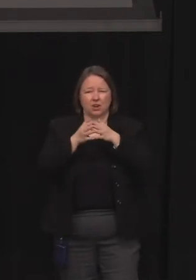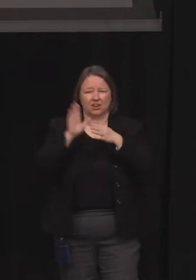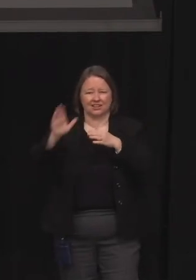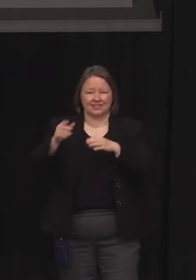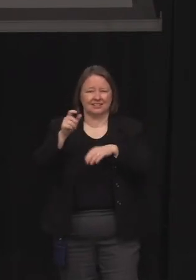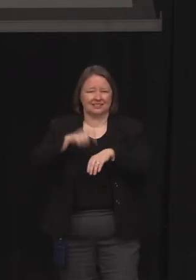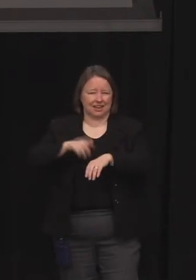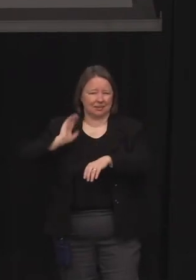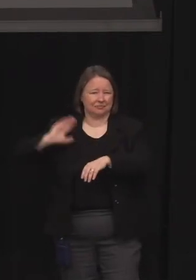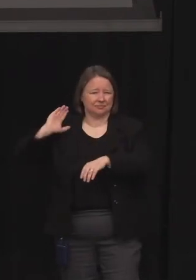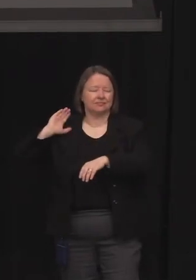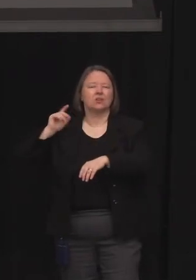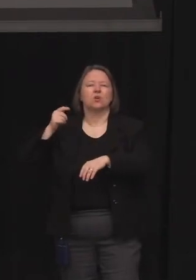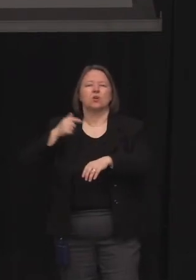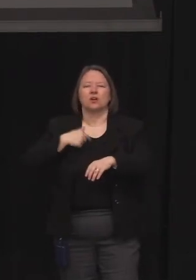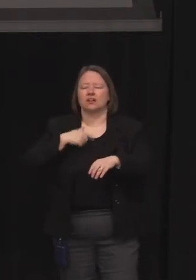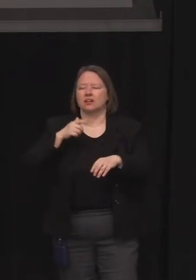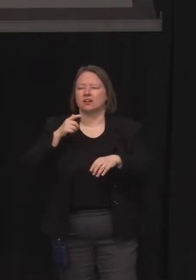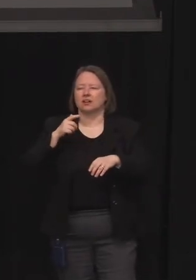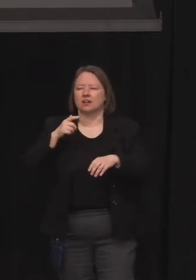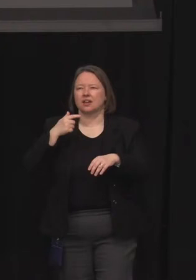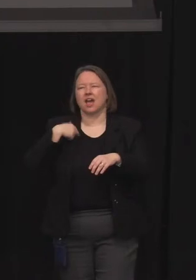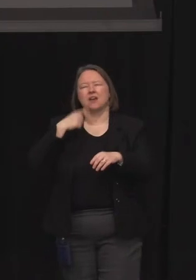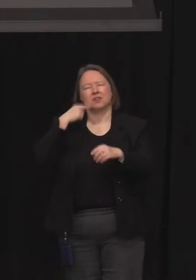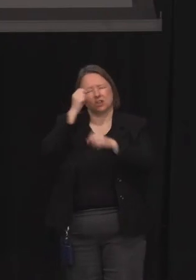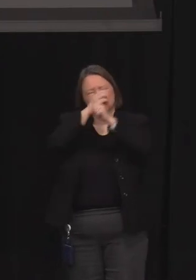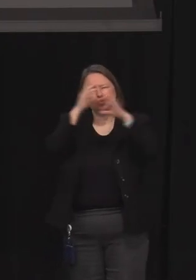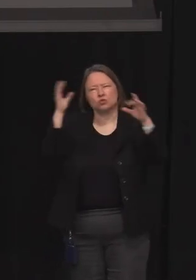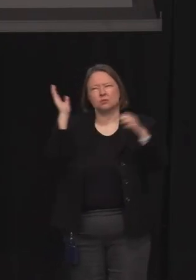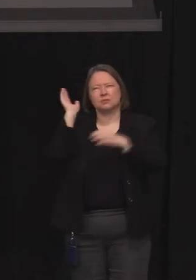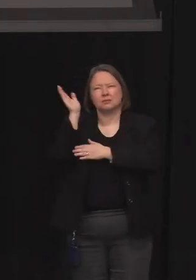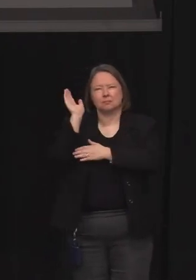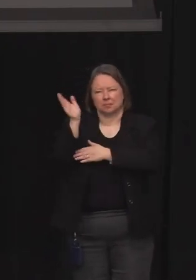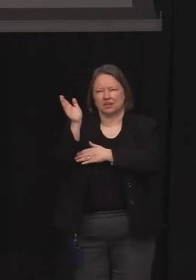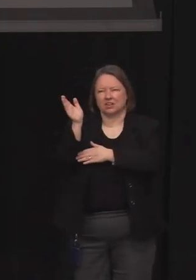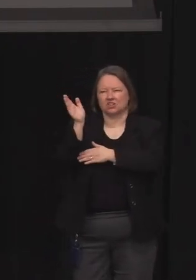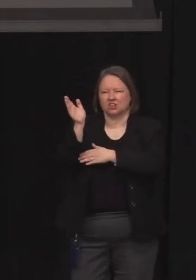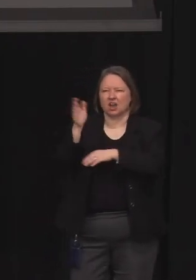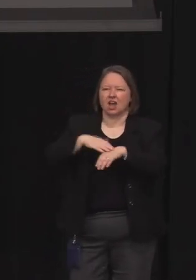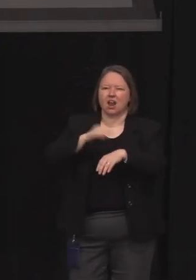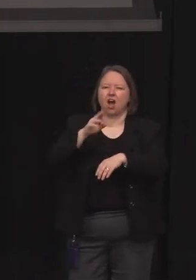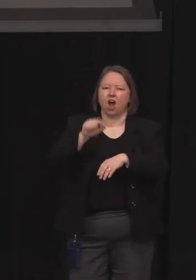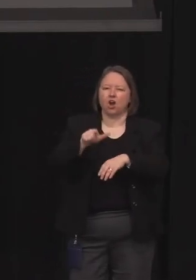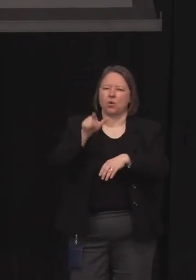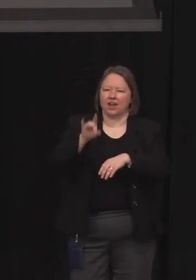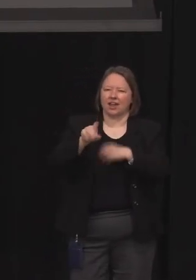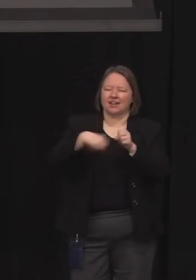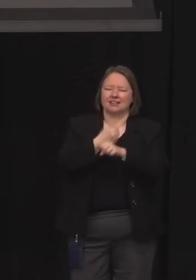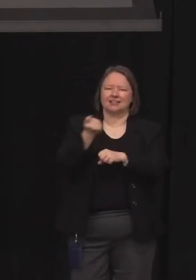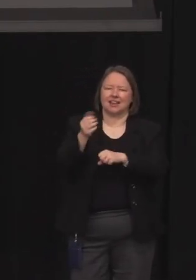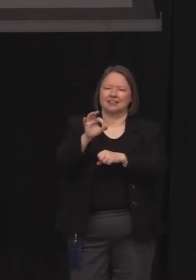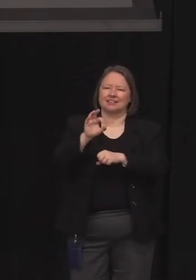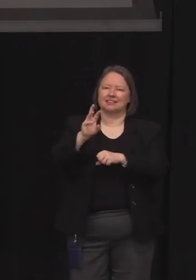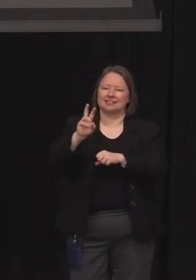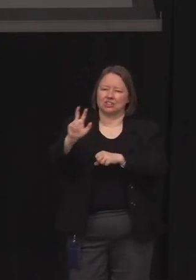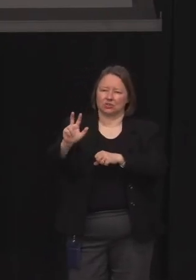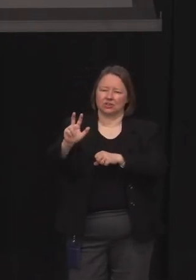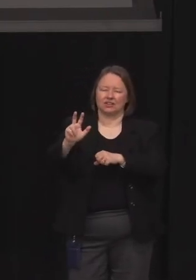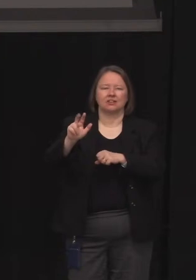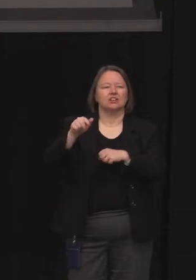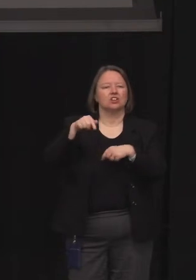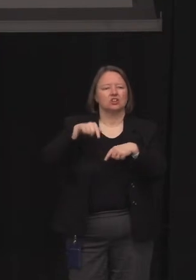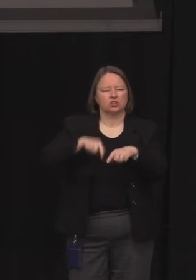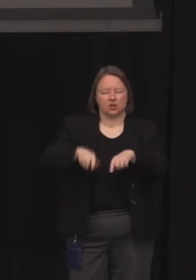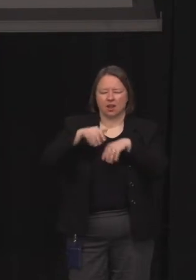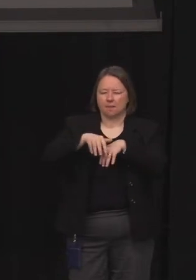after. One of his great achievements was I Have a Dream speech that was delivered on August 28, 1963. During the